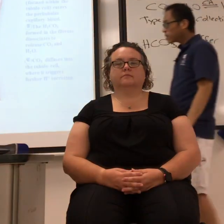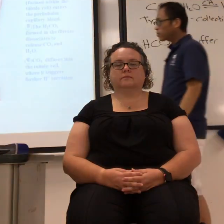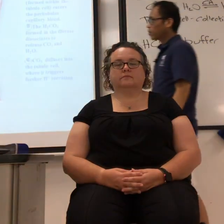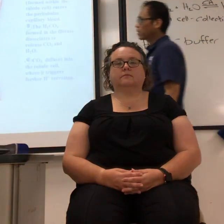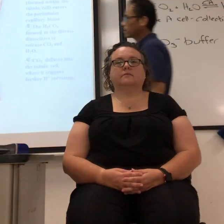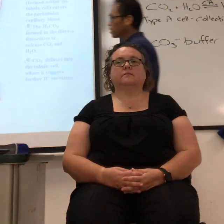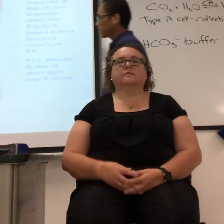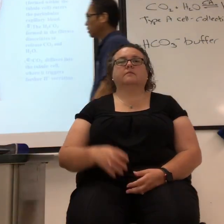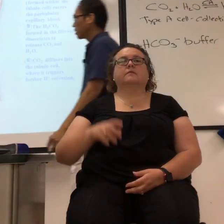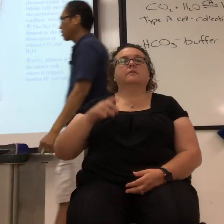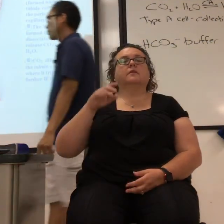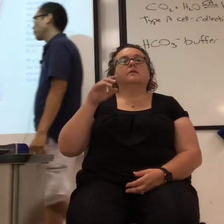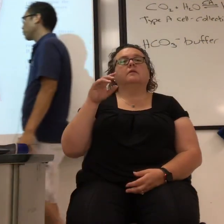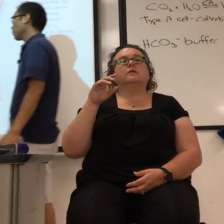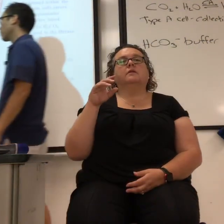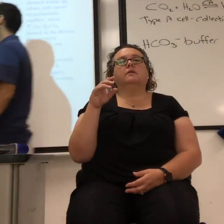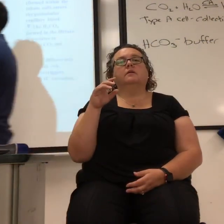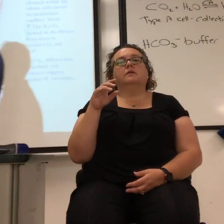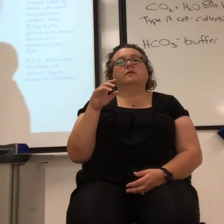Okay, this one,